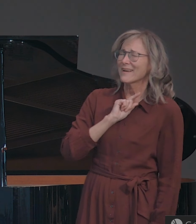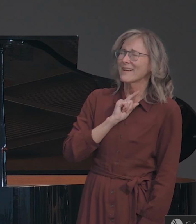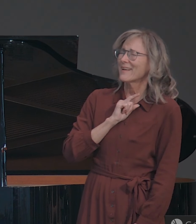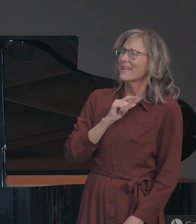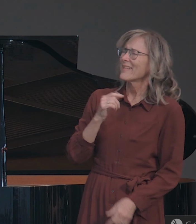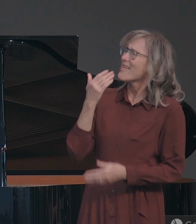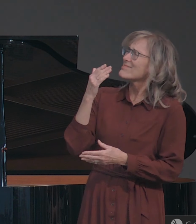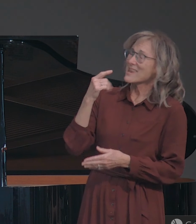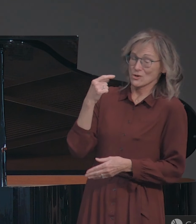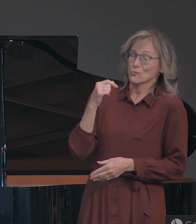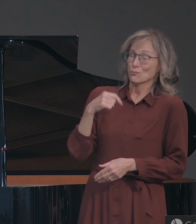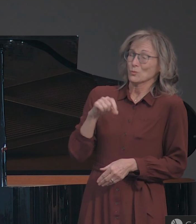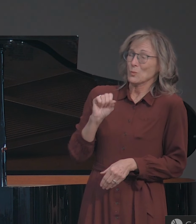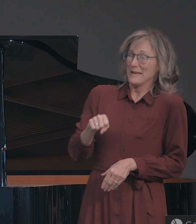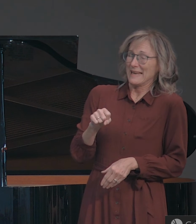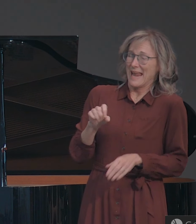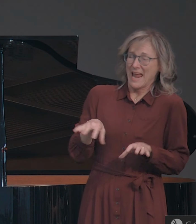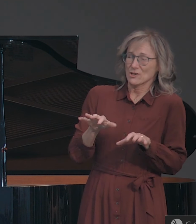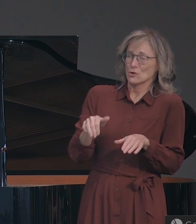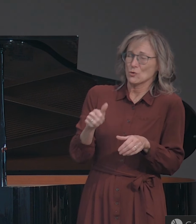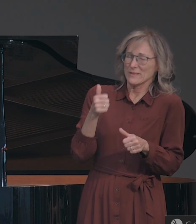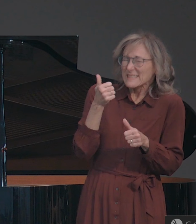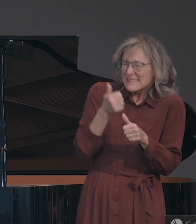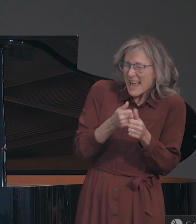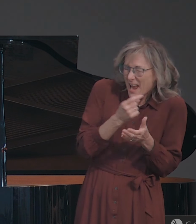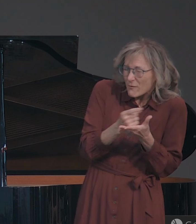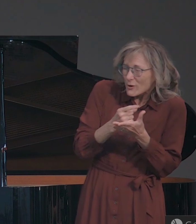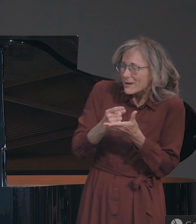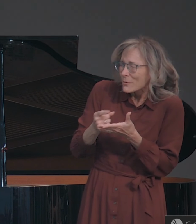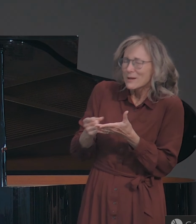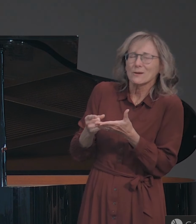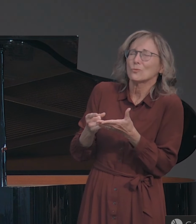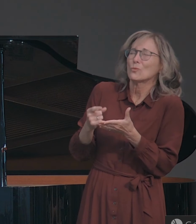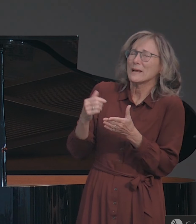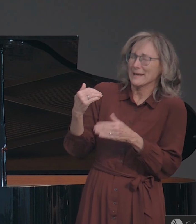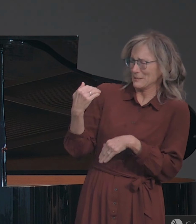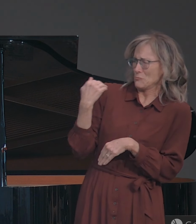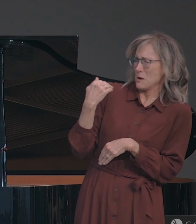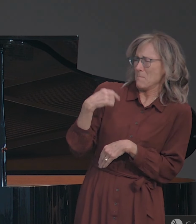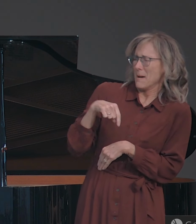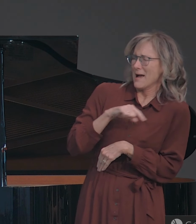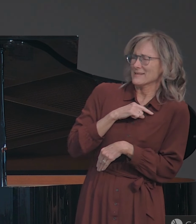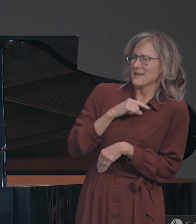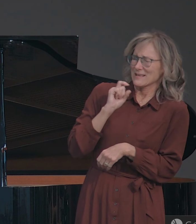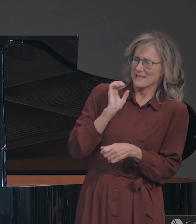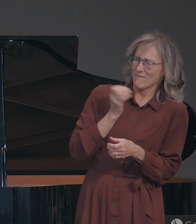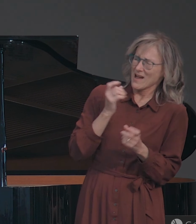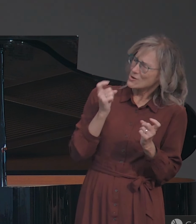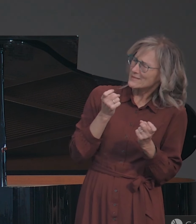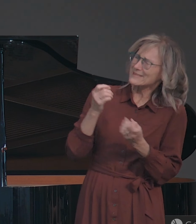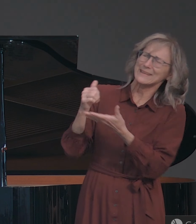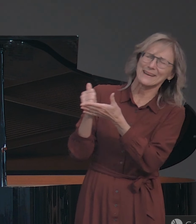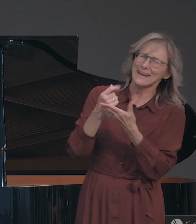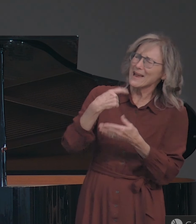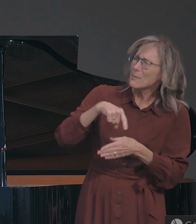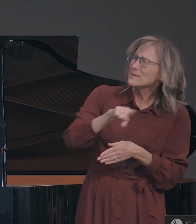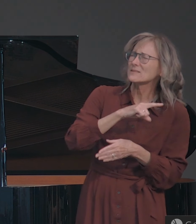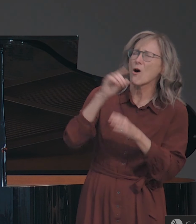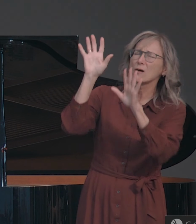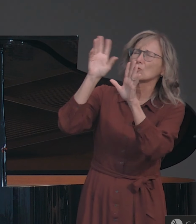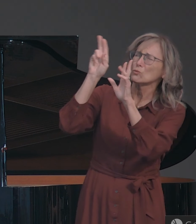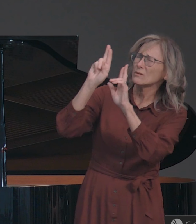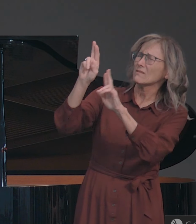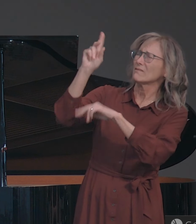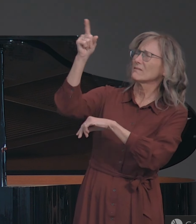every week, and how it is a healthy reminder, God, of our own sin. And how, just help us all, Lord, to fear